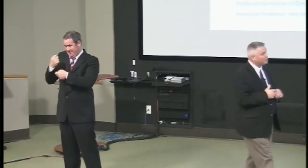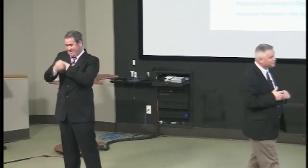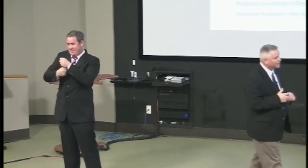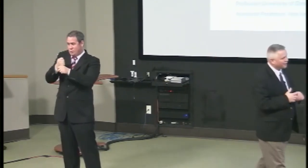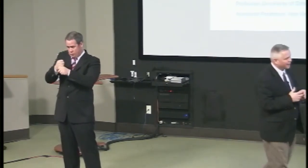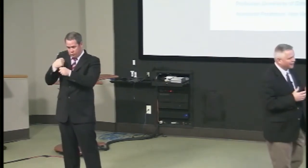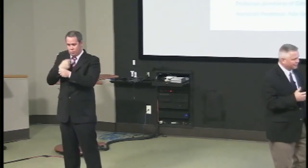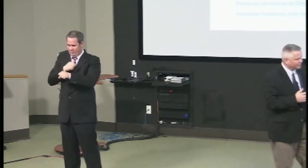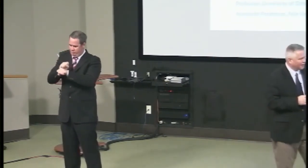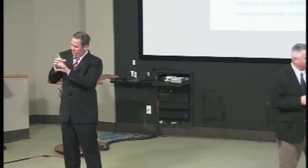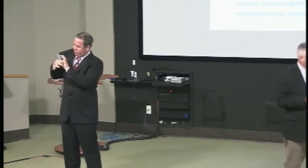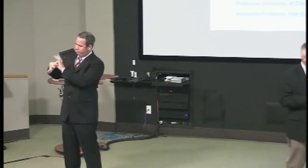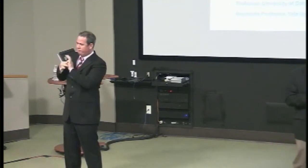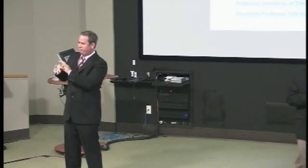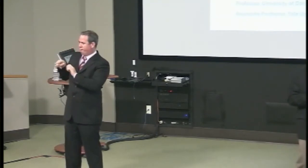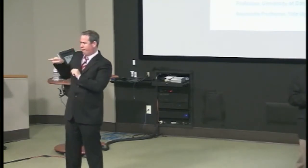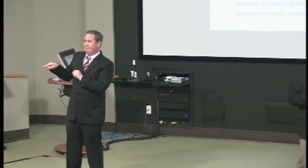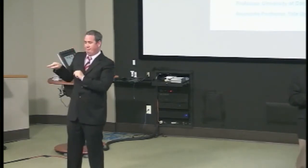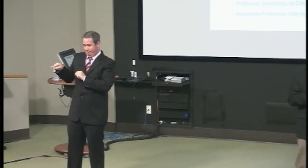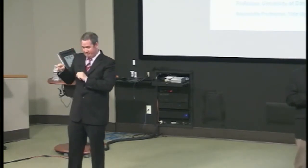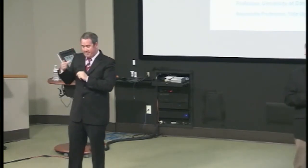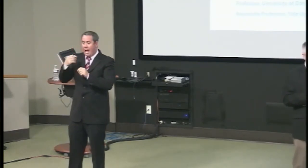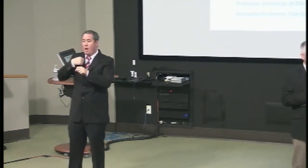was a postdoc at the time I met him.